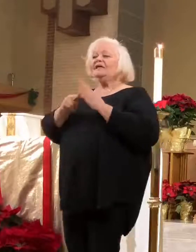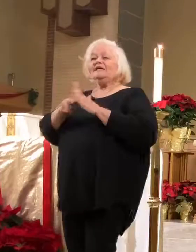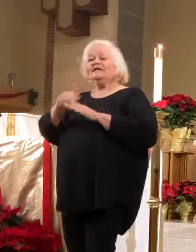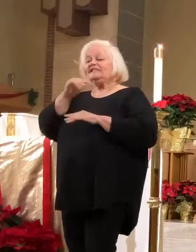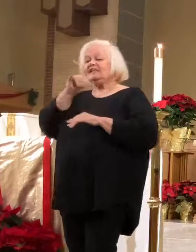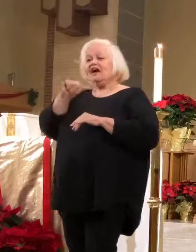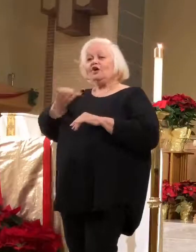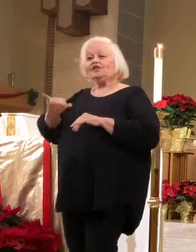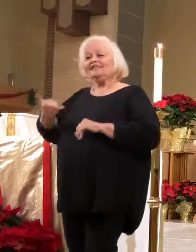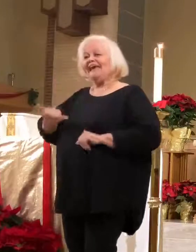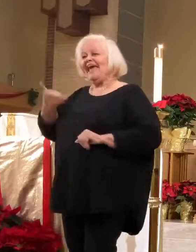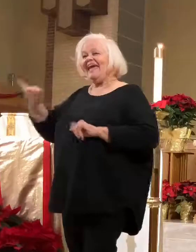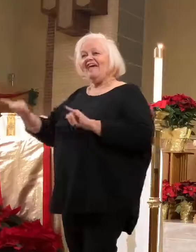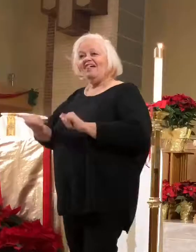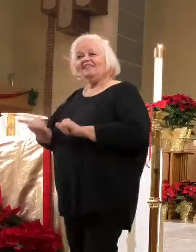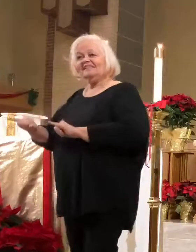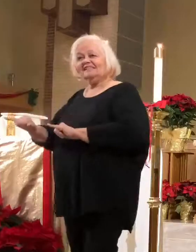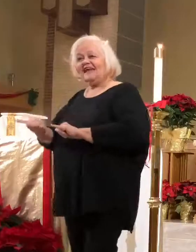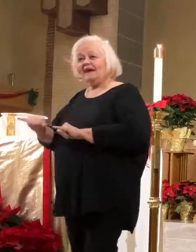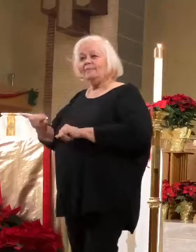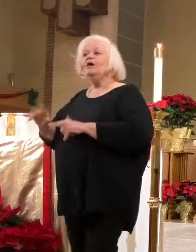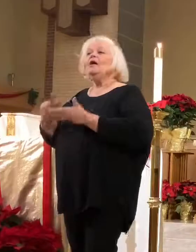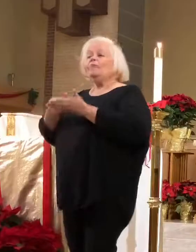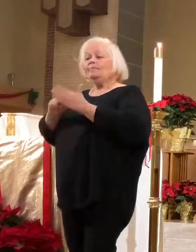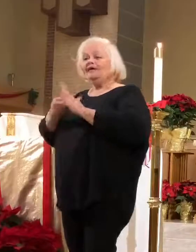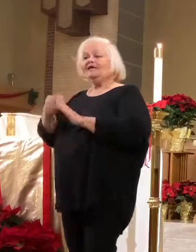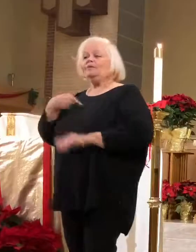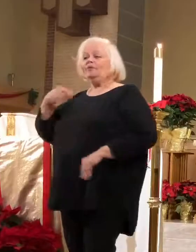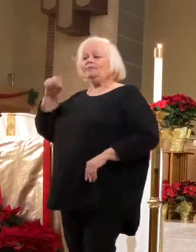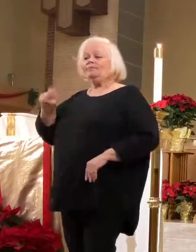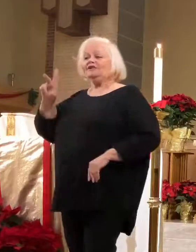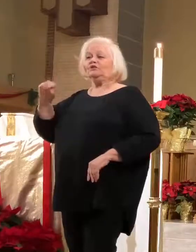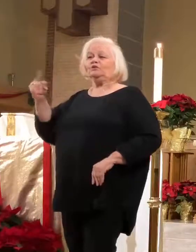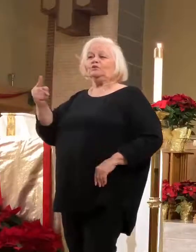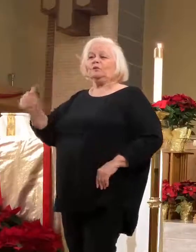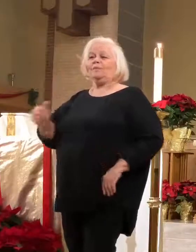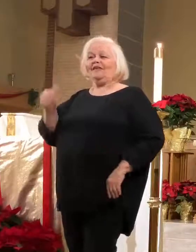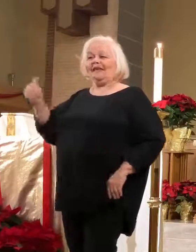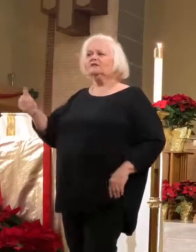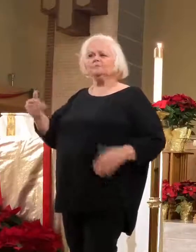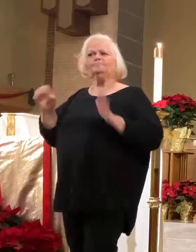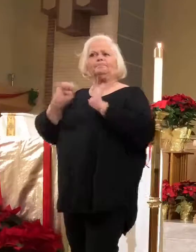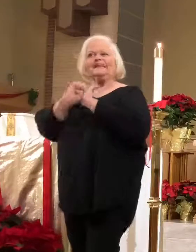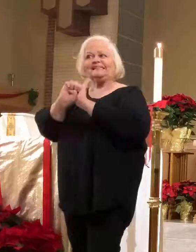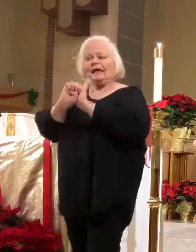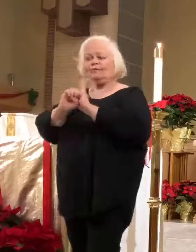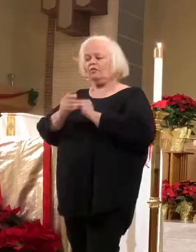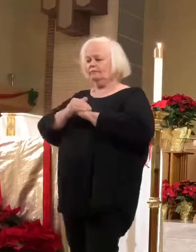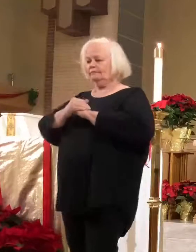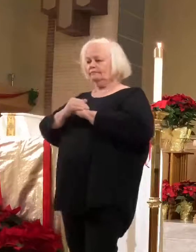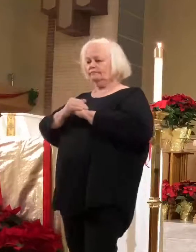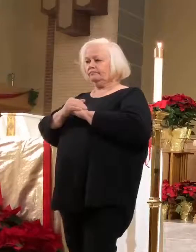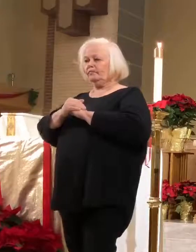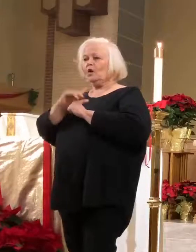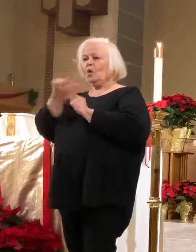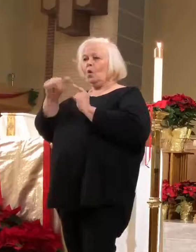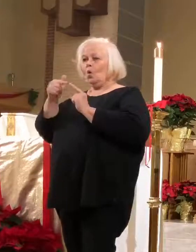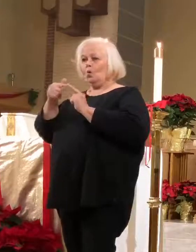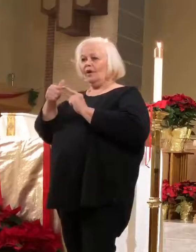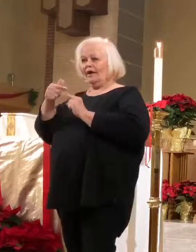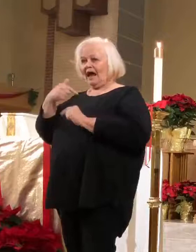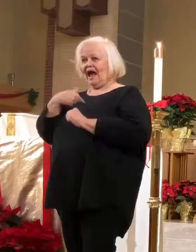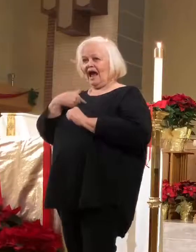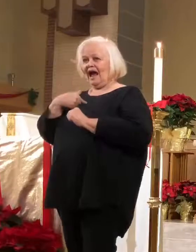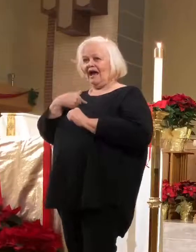same. And therefore, we have to do something else. So for example, when I initially found